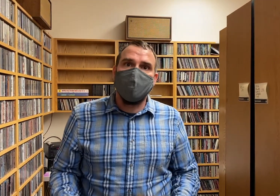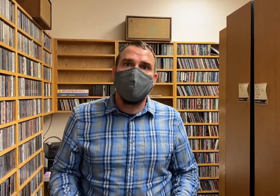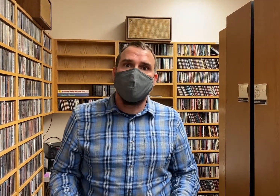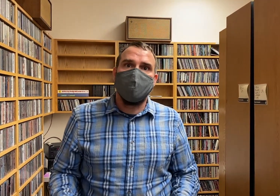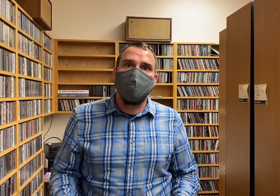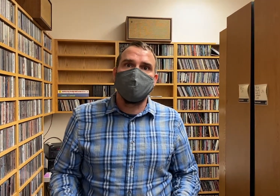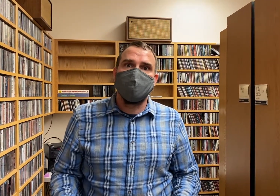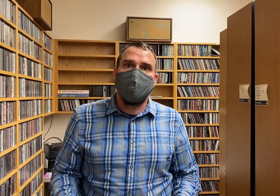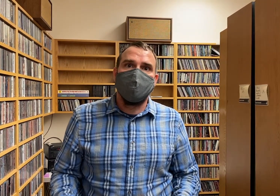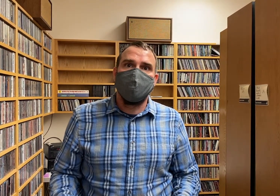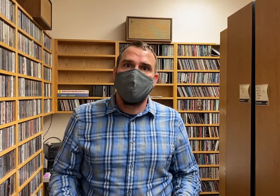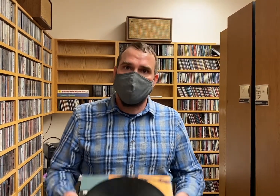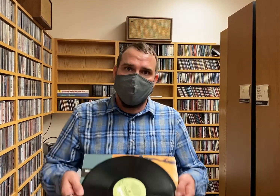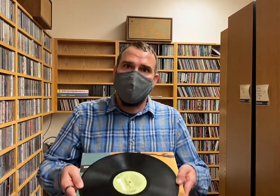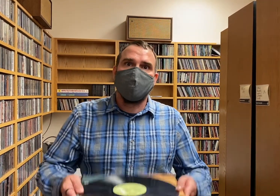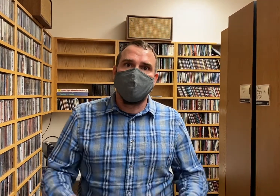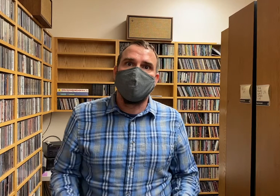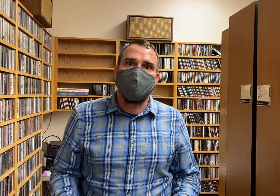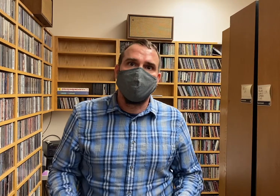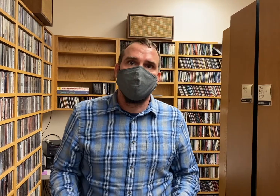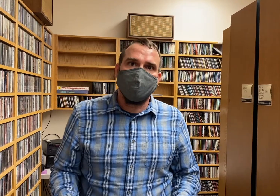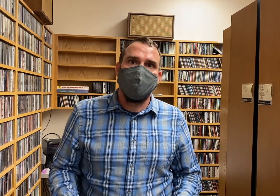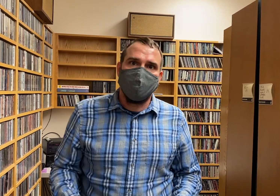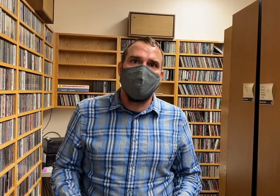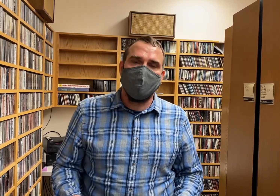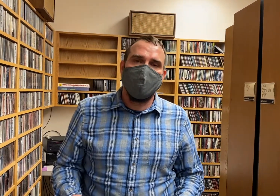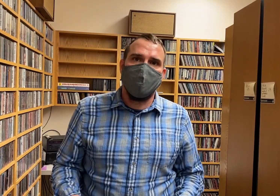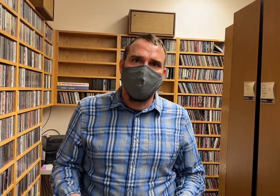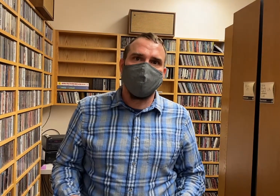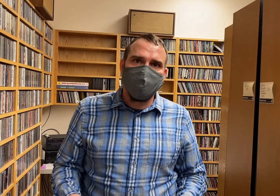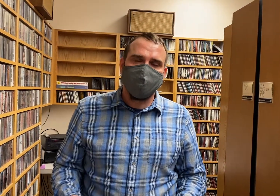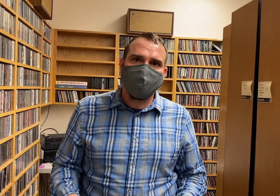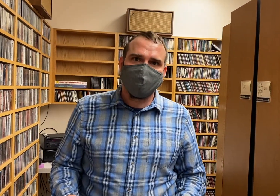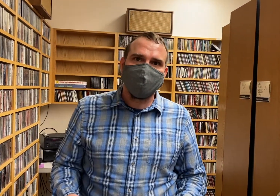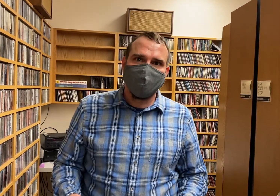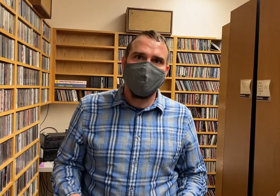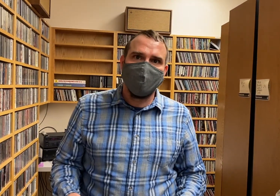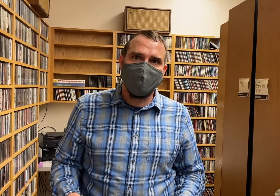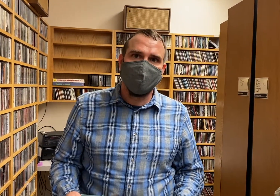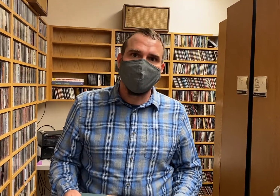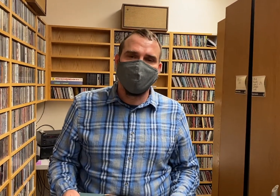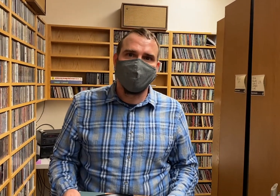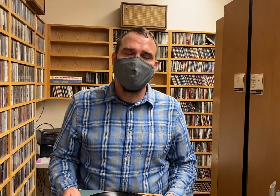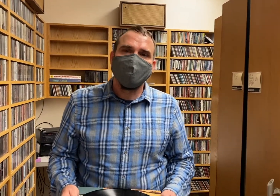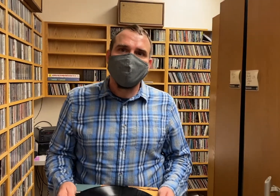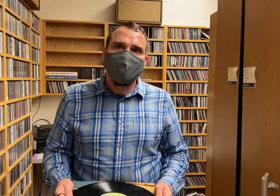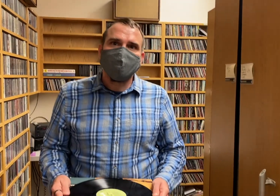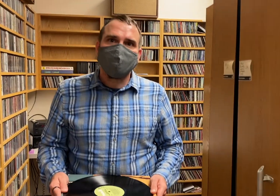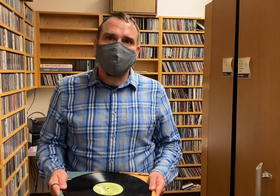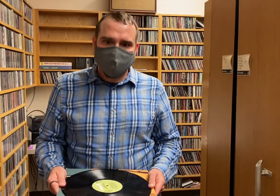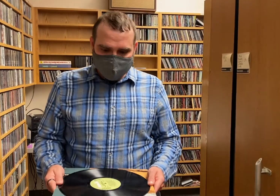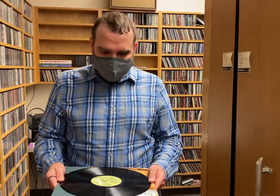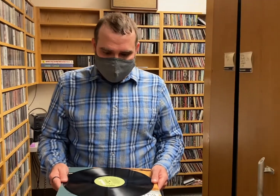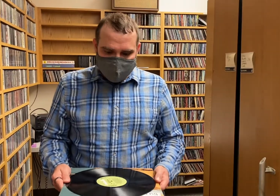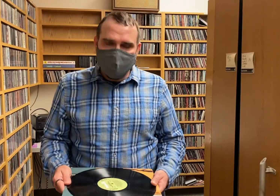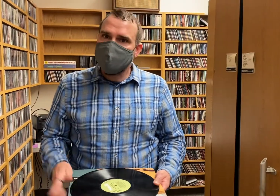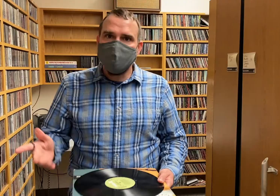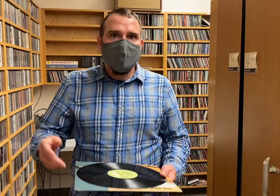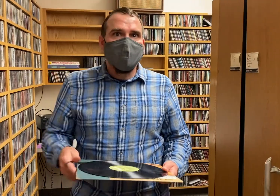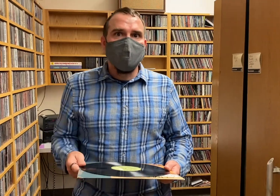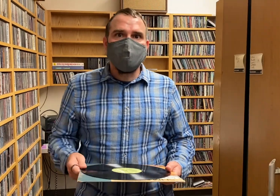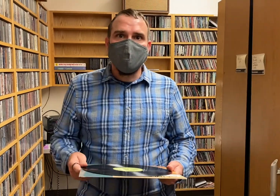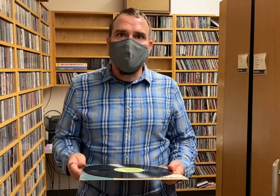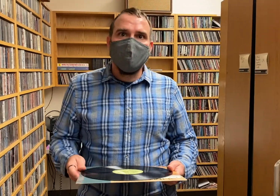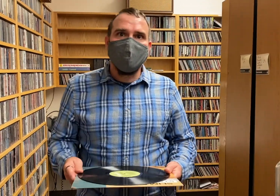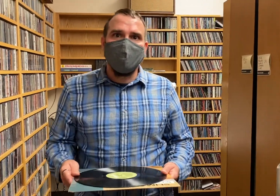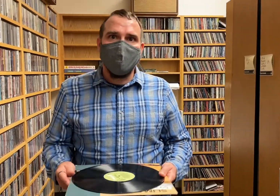any modern artist does a vinyl release if they put out an album. Yeah. Awesome. So can we see how this works with that